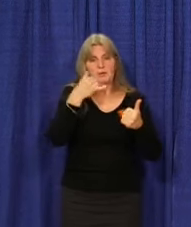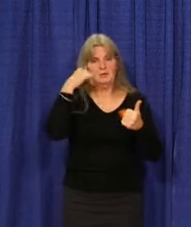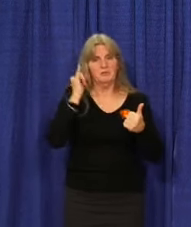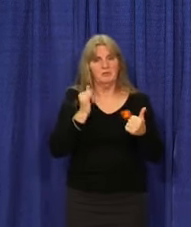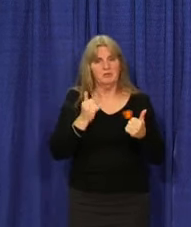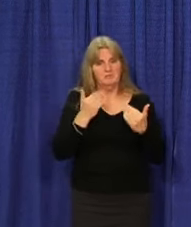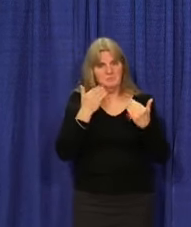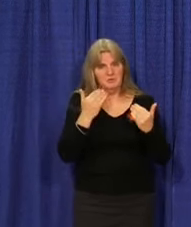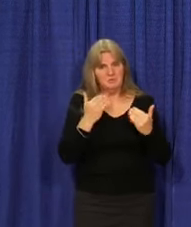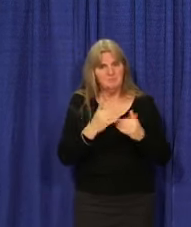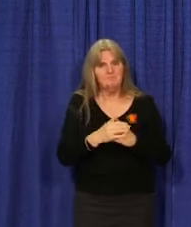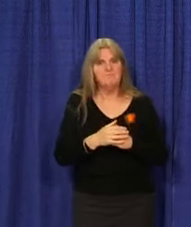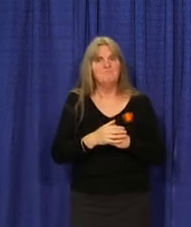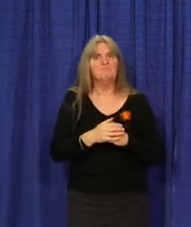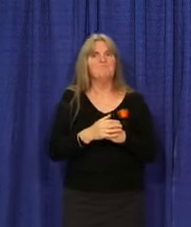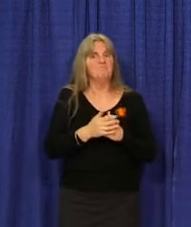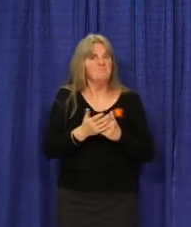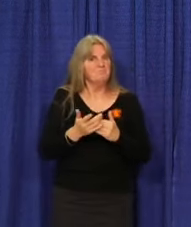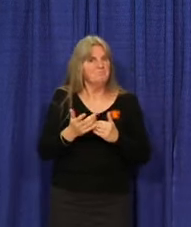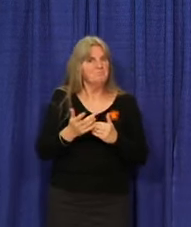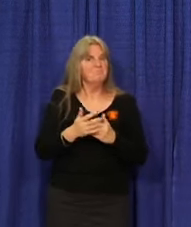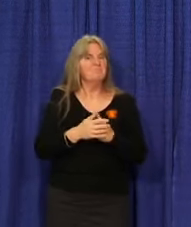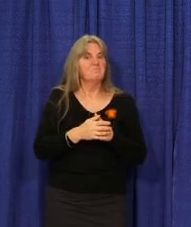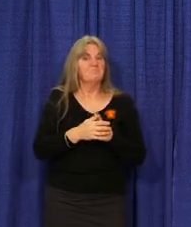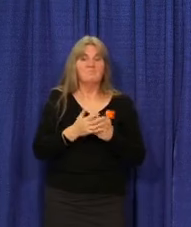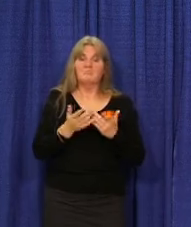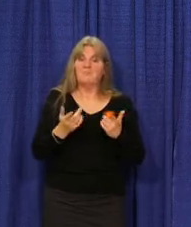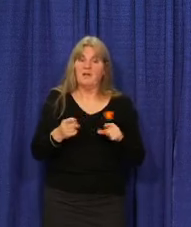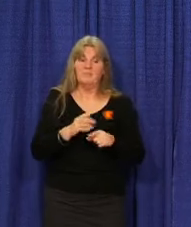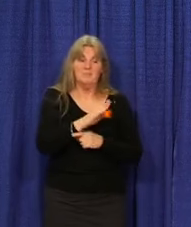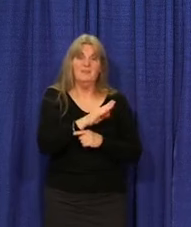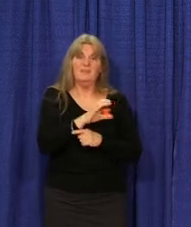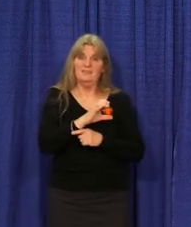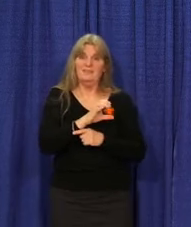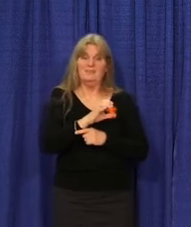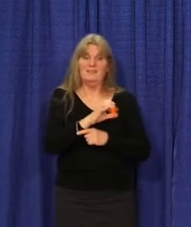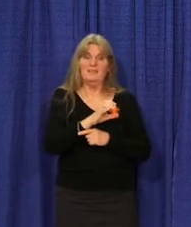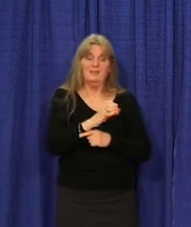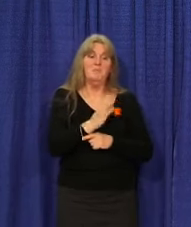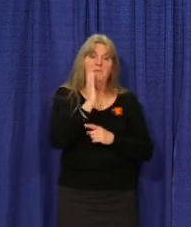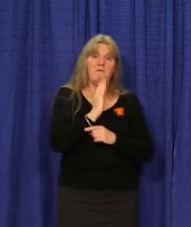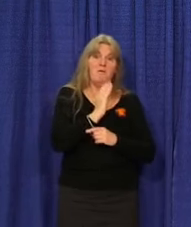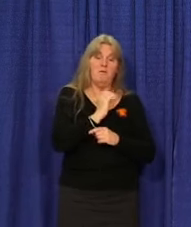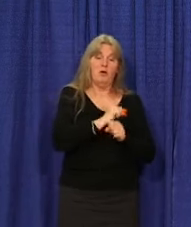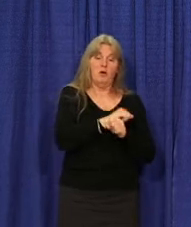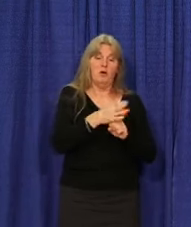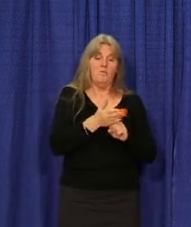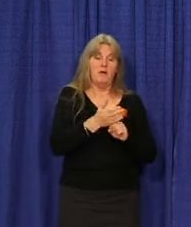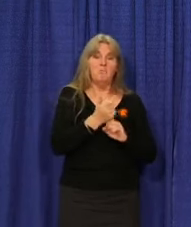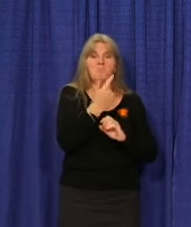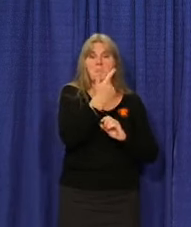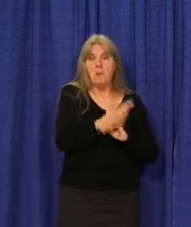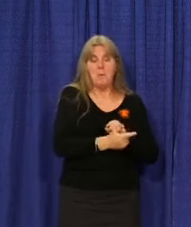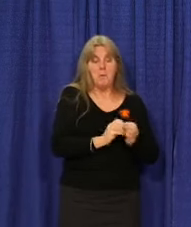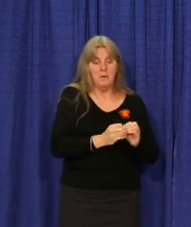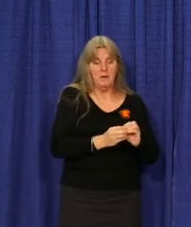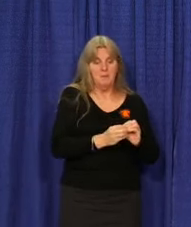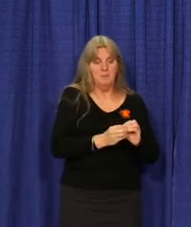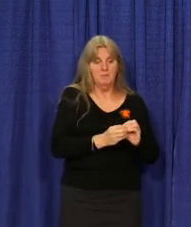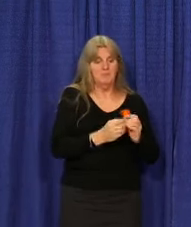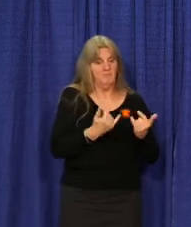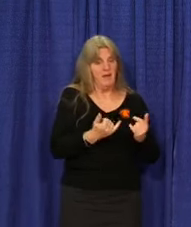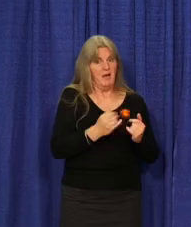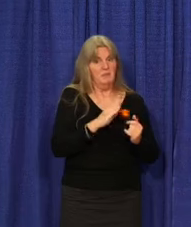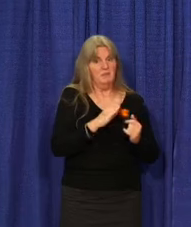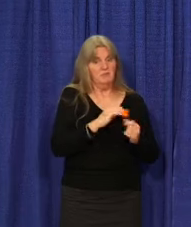well through a time when BC cases were very low, but even through a time when BC cases have